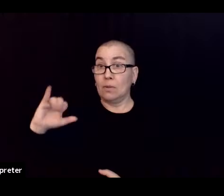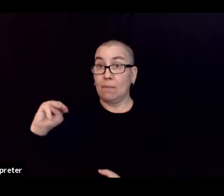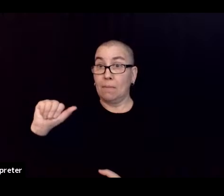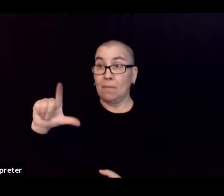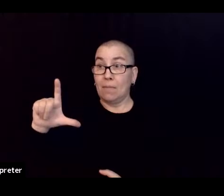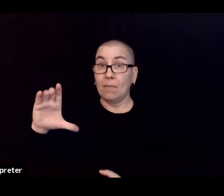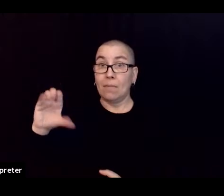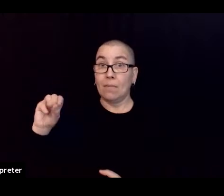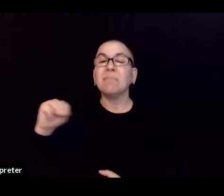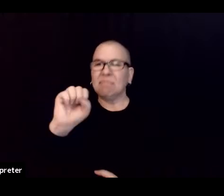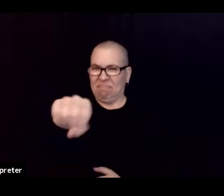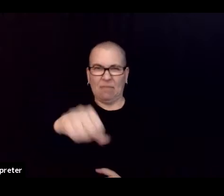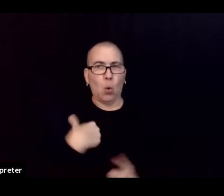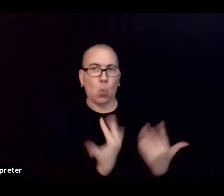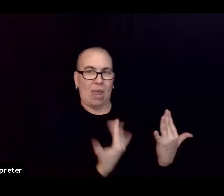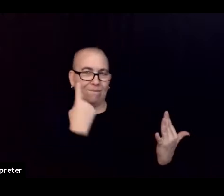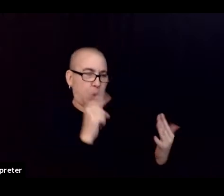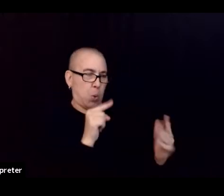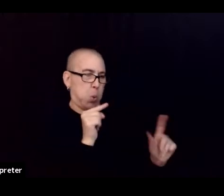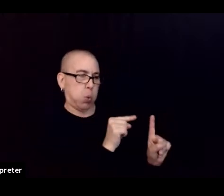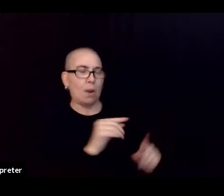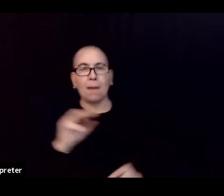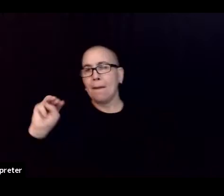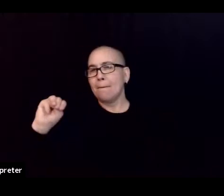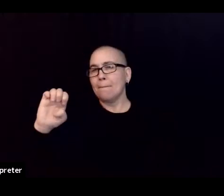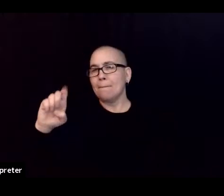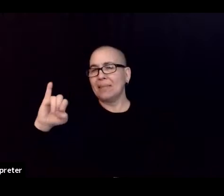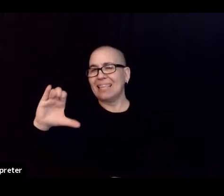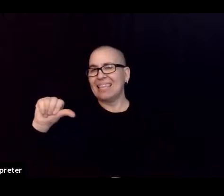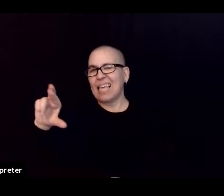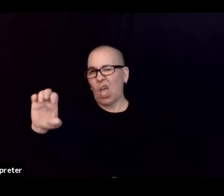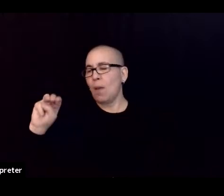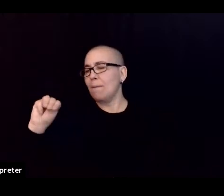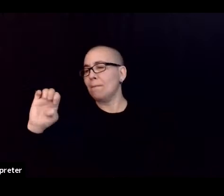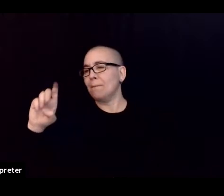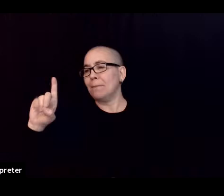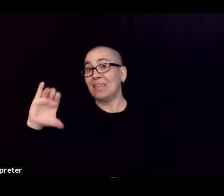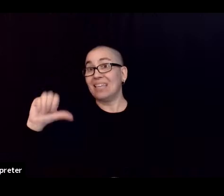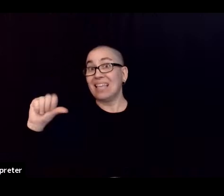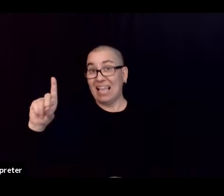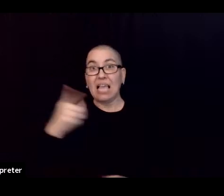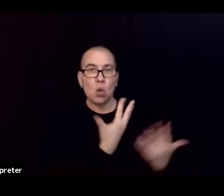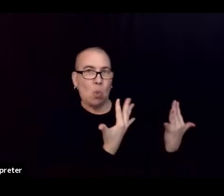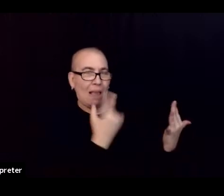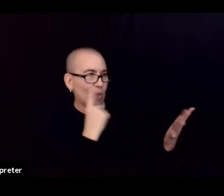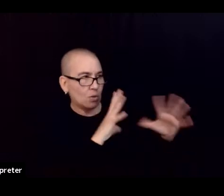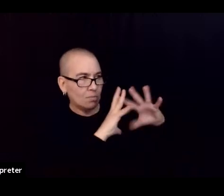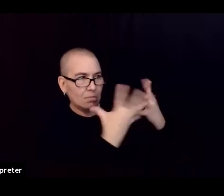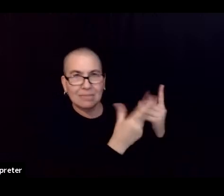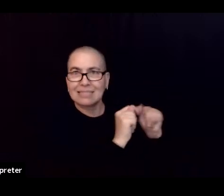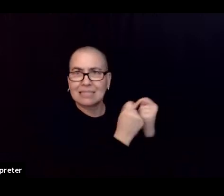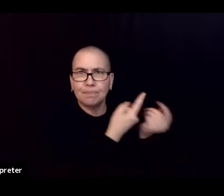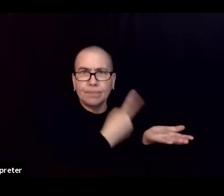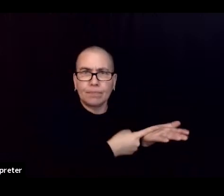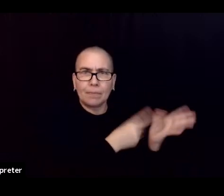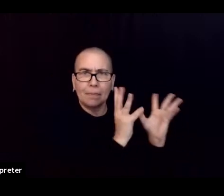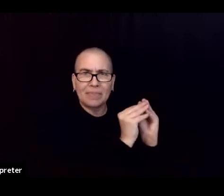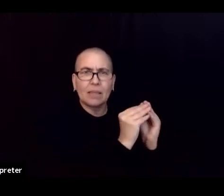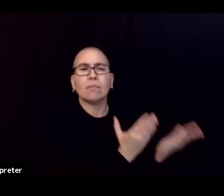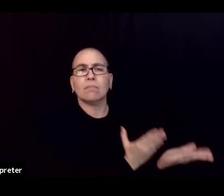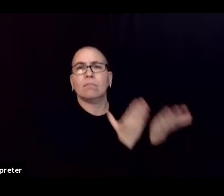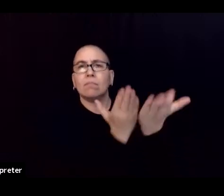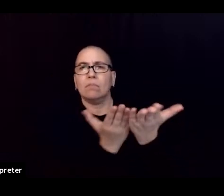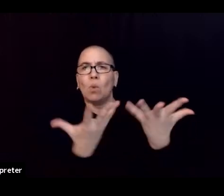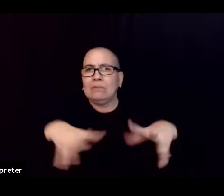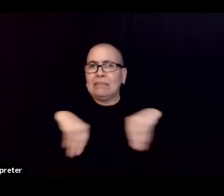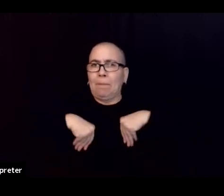facilities in particular. They are the ones that set that guidance, and then we adopt it in Minnesota, and we typically use that